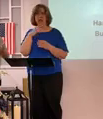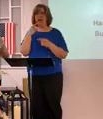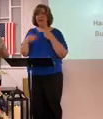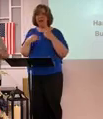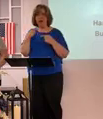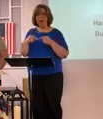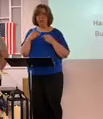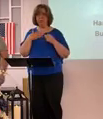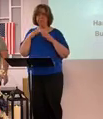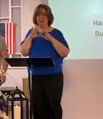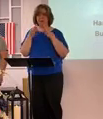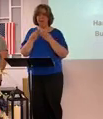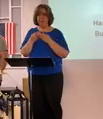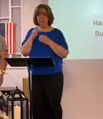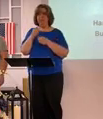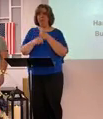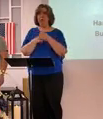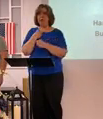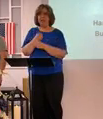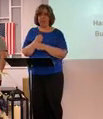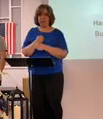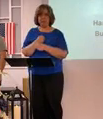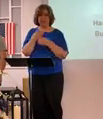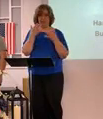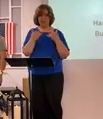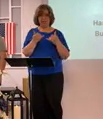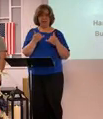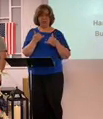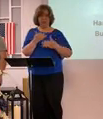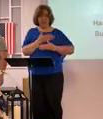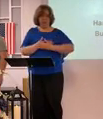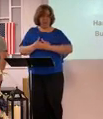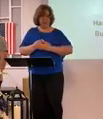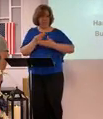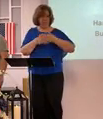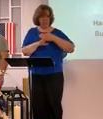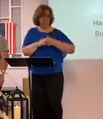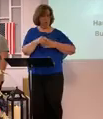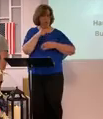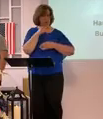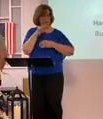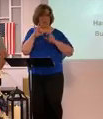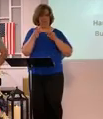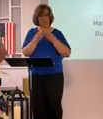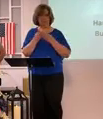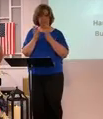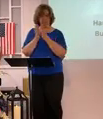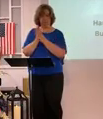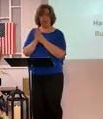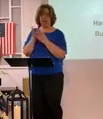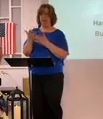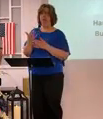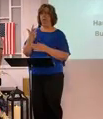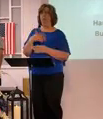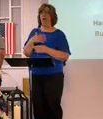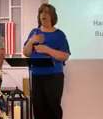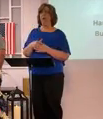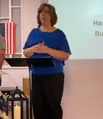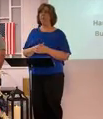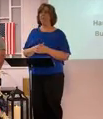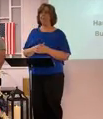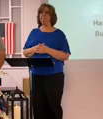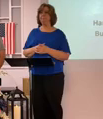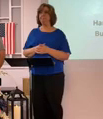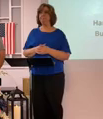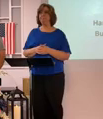for years. And you're born for a couple days and you got people praying that I couldn't. So, I mean, it